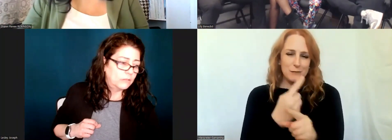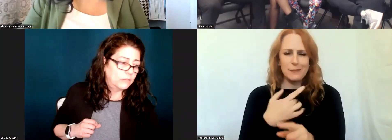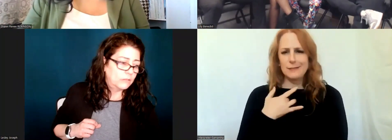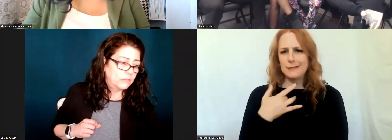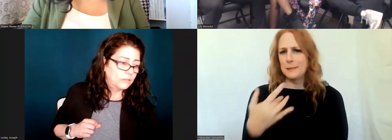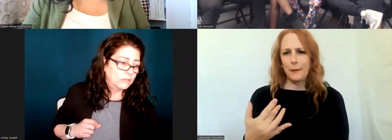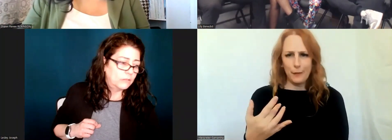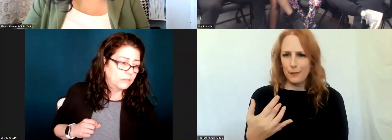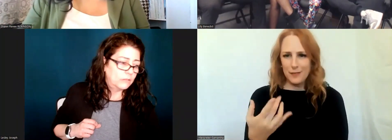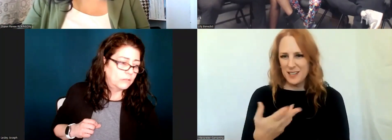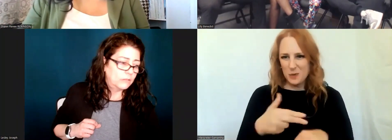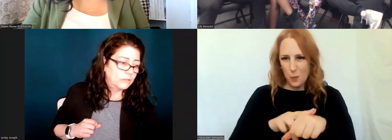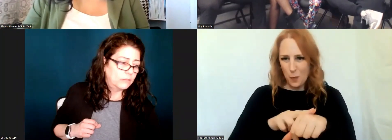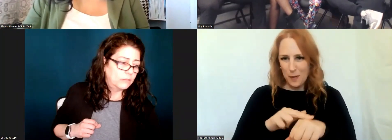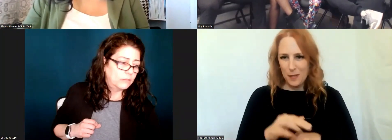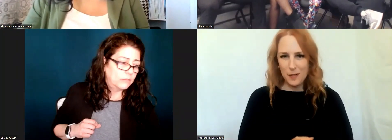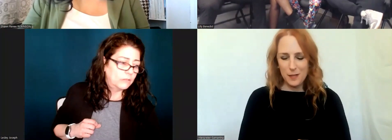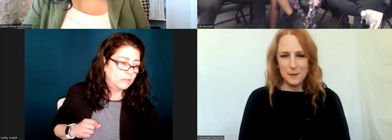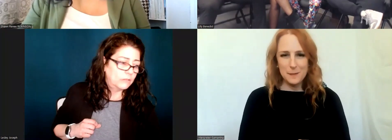normal.